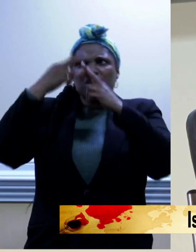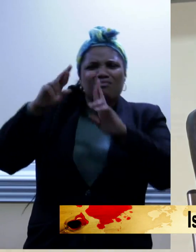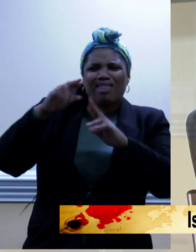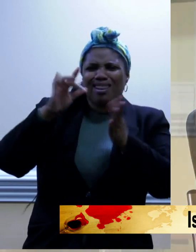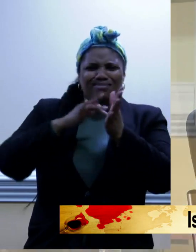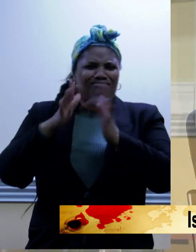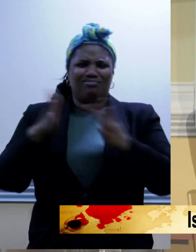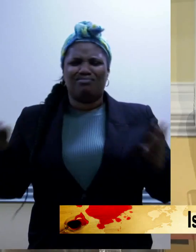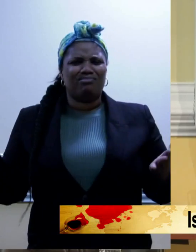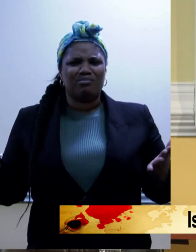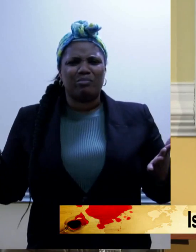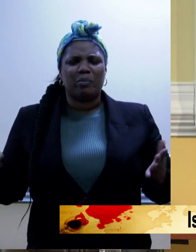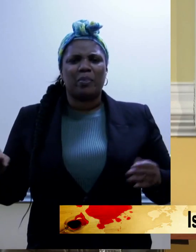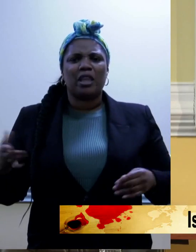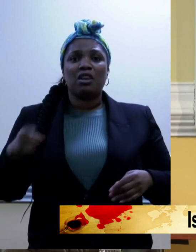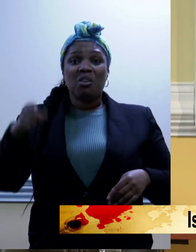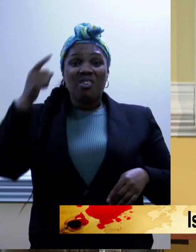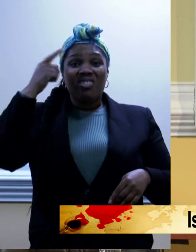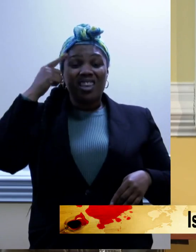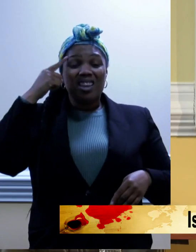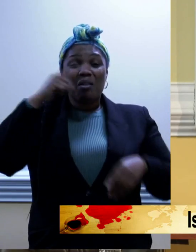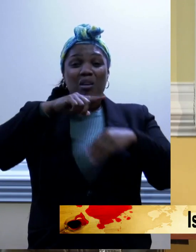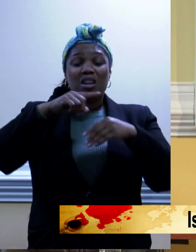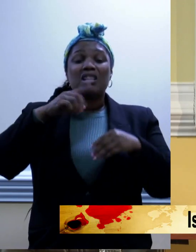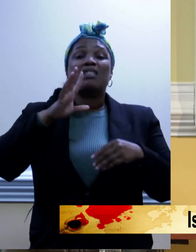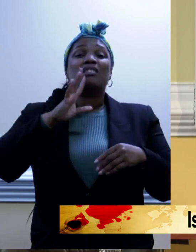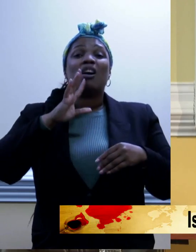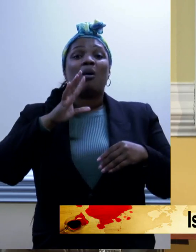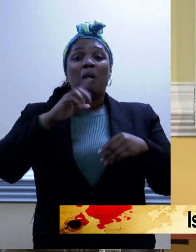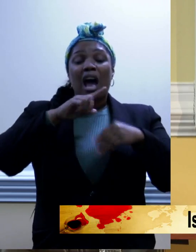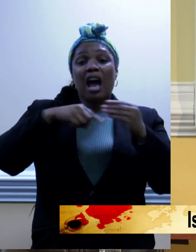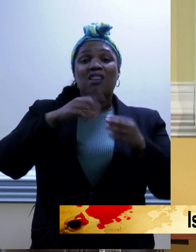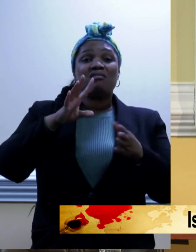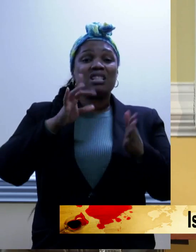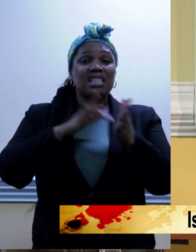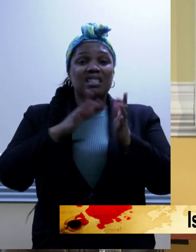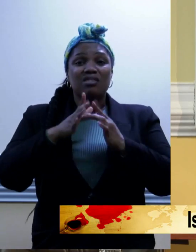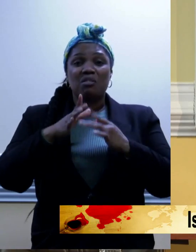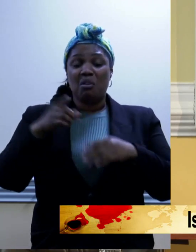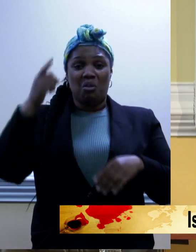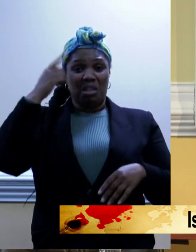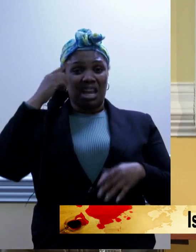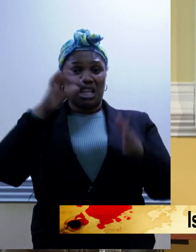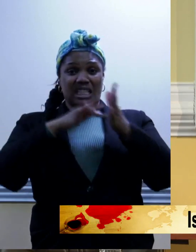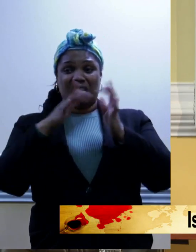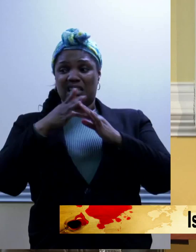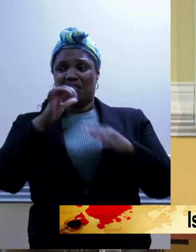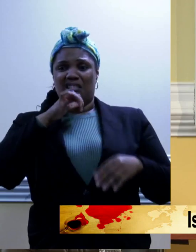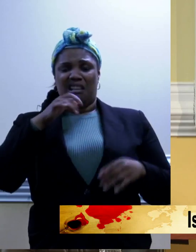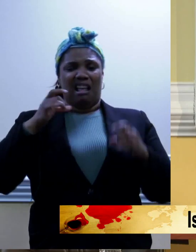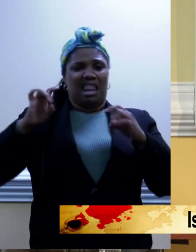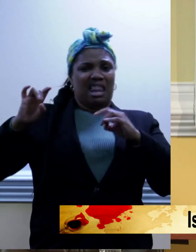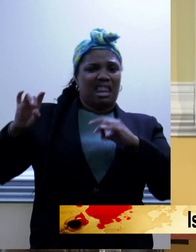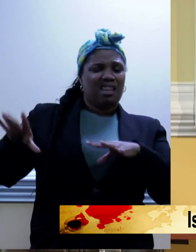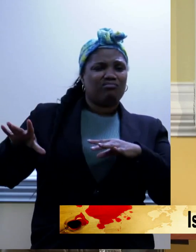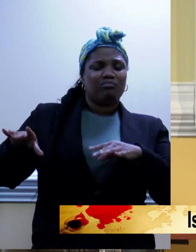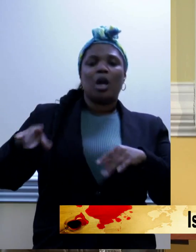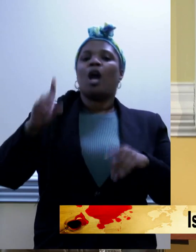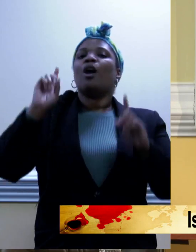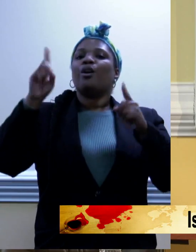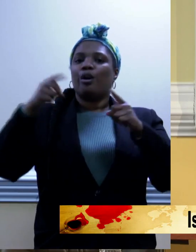you think that he is despised? This is talking about Jesus we're talking about. You think that he ain't despised? Go by some of them guys in Hebrews on the